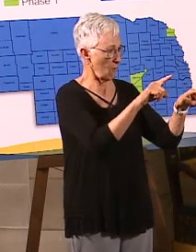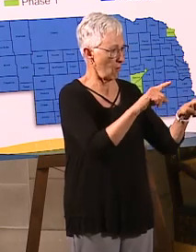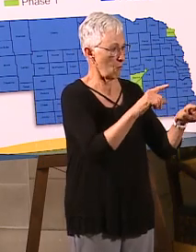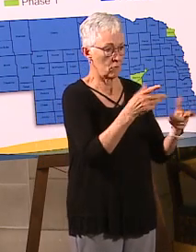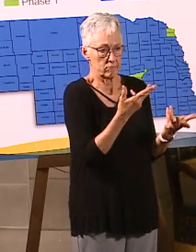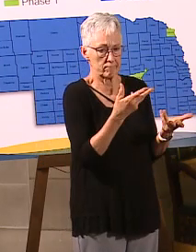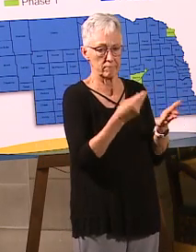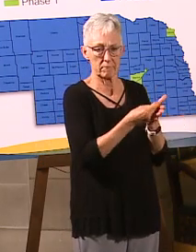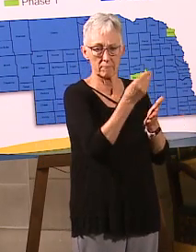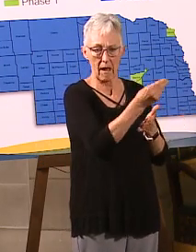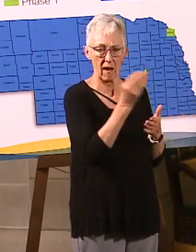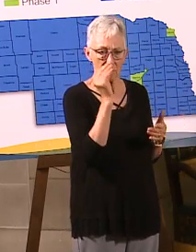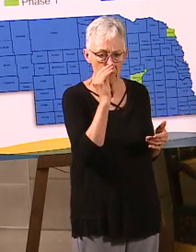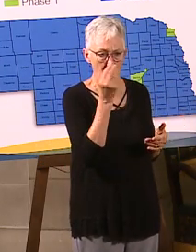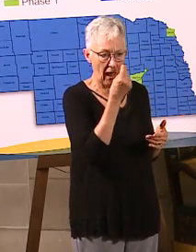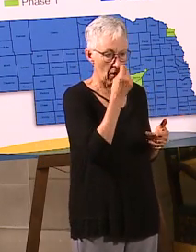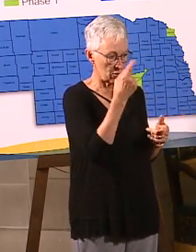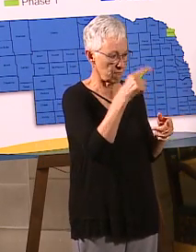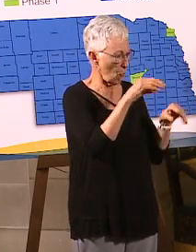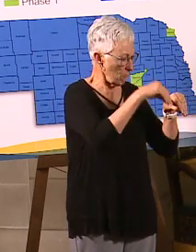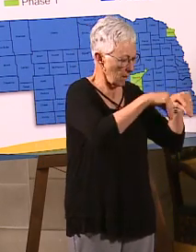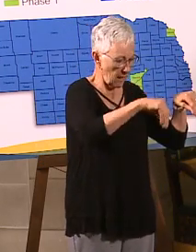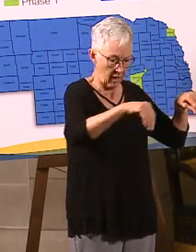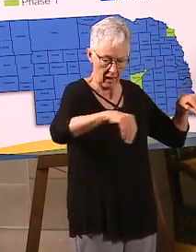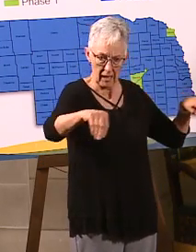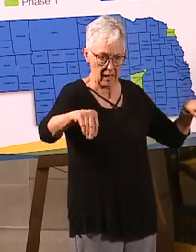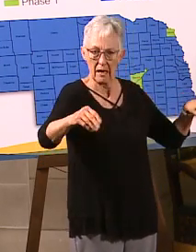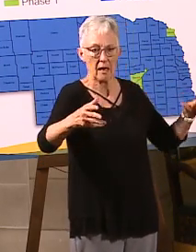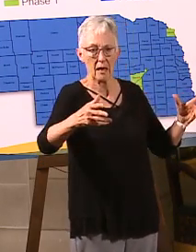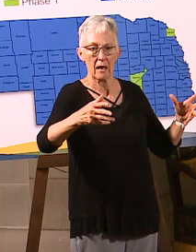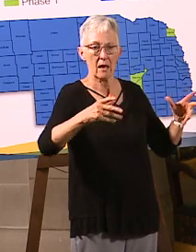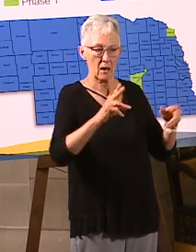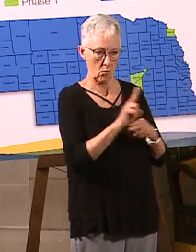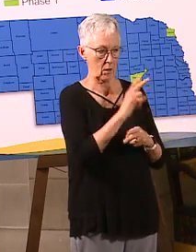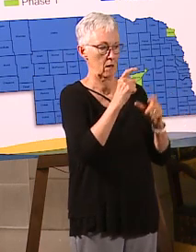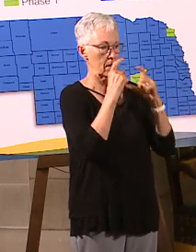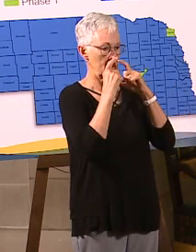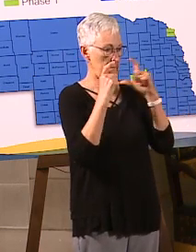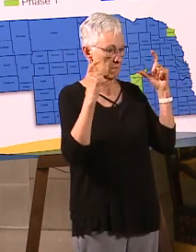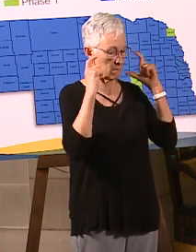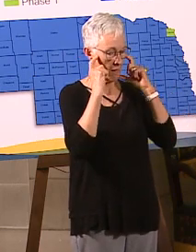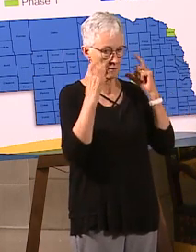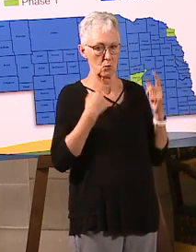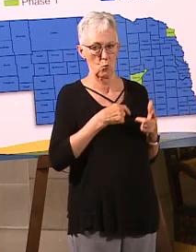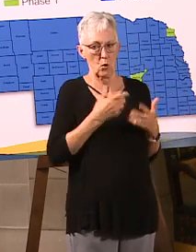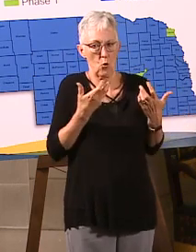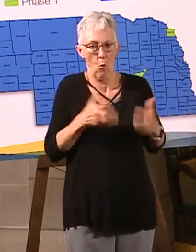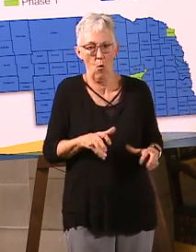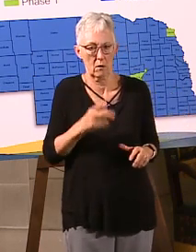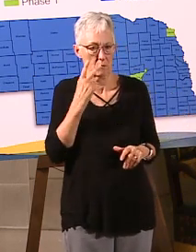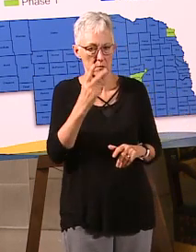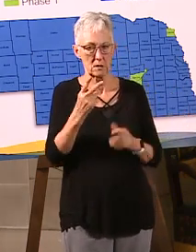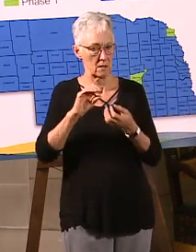we celebrate the Memorial Day weekend, we don't spread the virus and we don't see that spike 2 weeks from now.